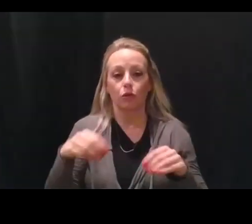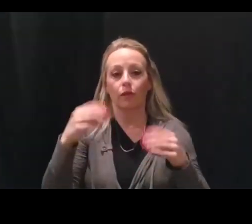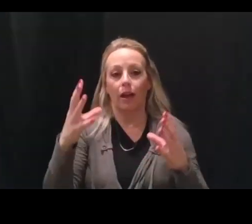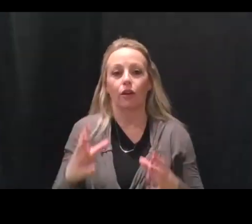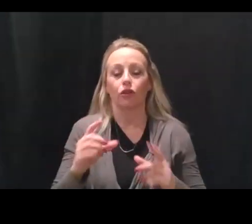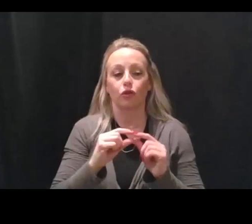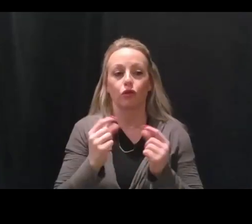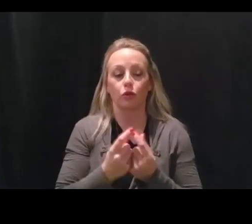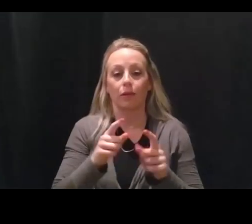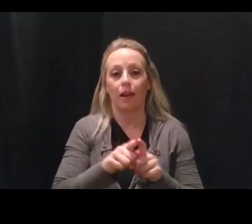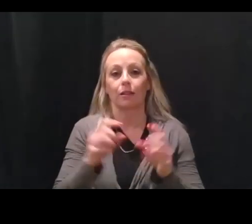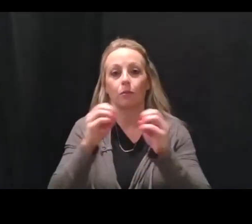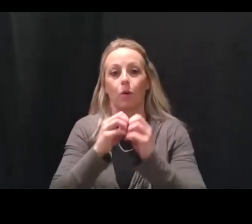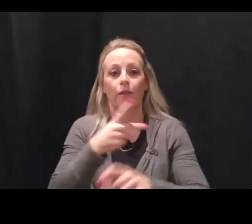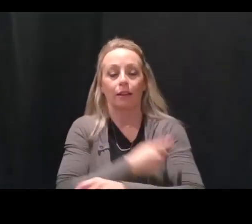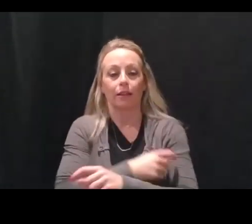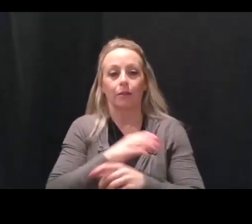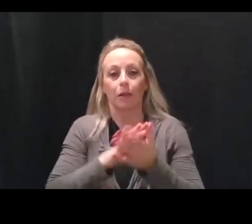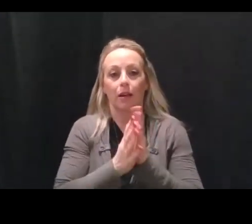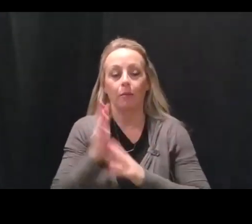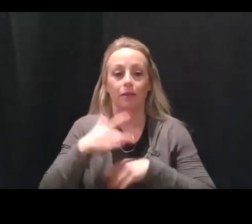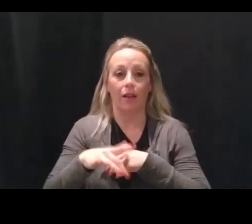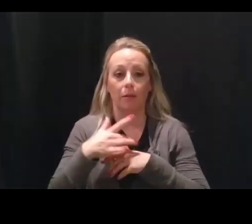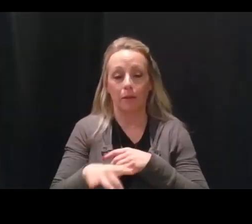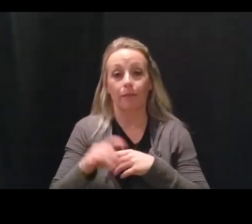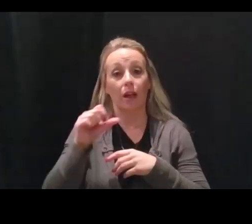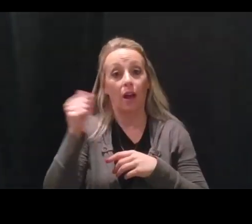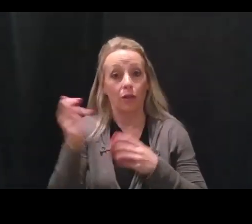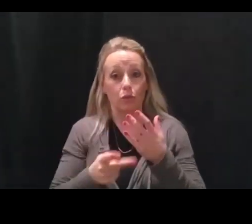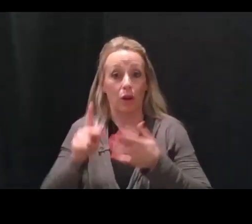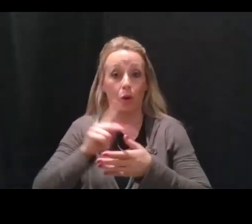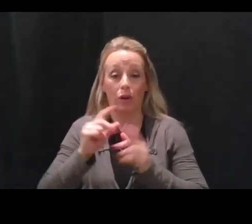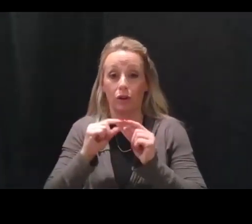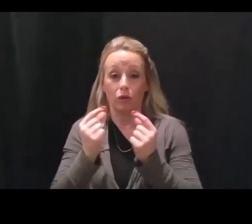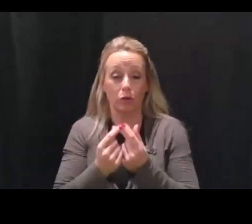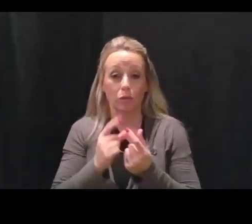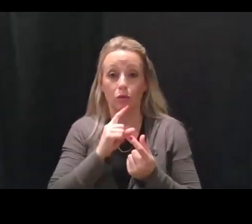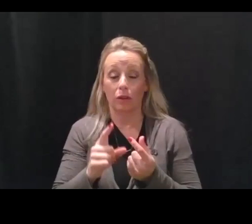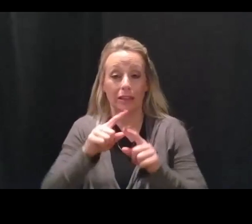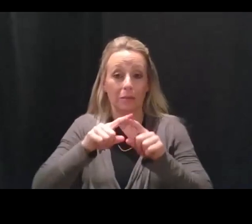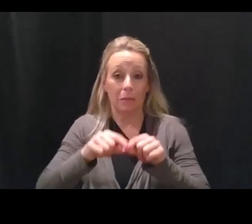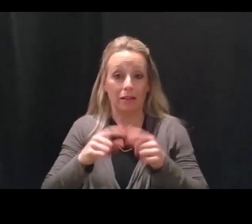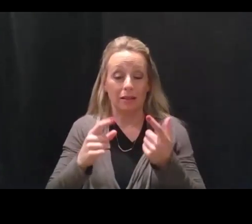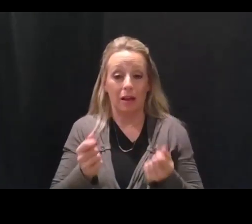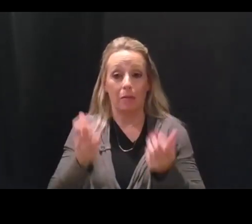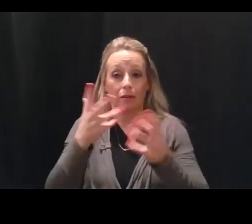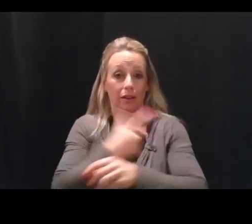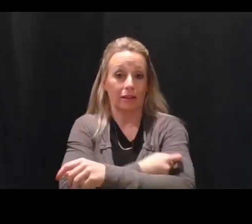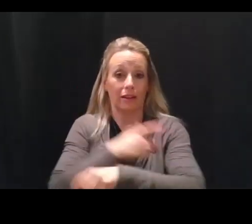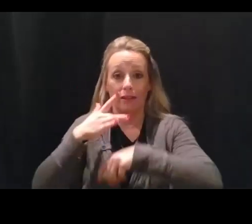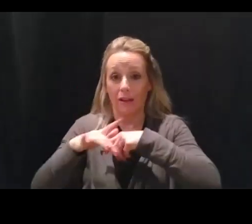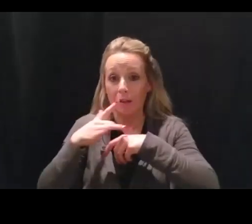available. The establishment of priority groups is due to the limited amount of vaccine available.